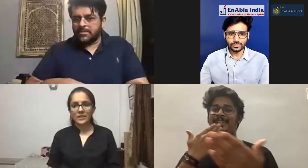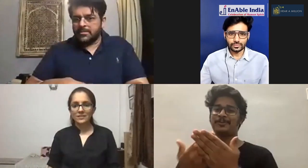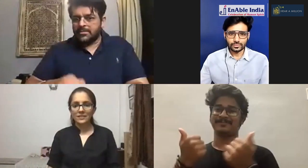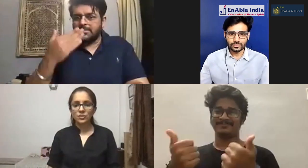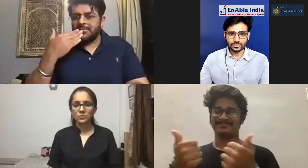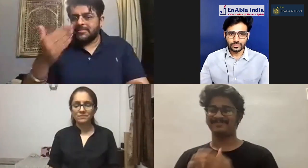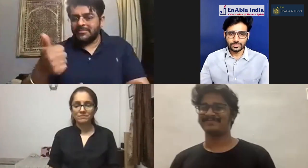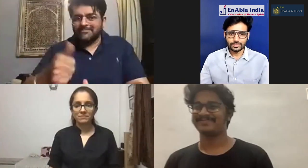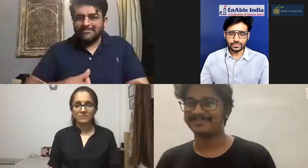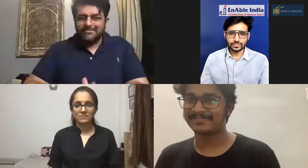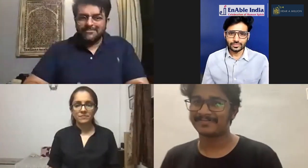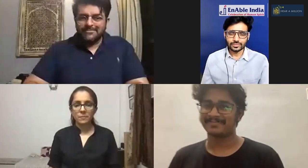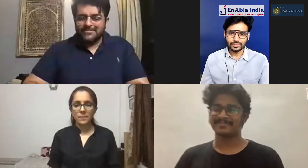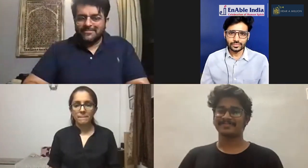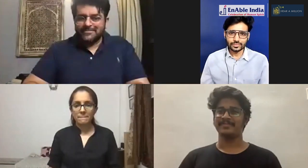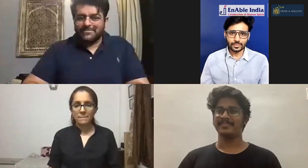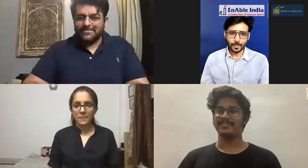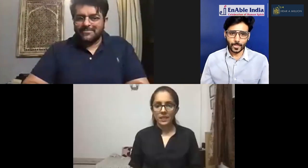All right. Thank you.